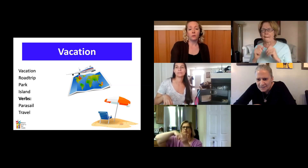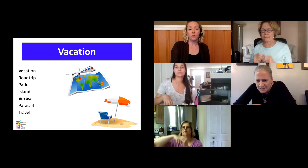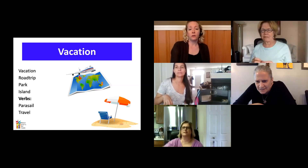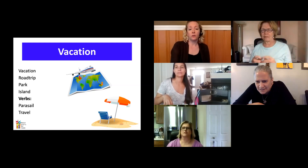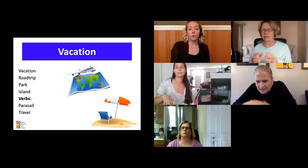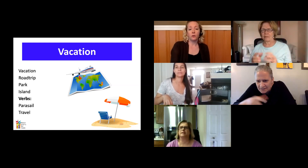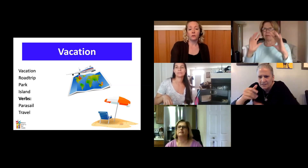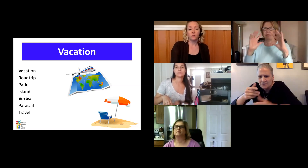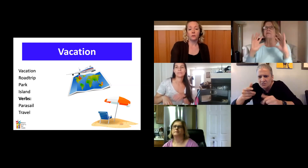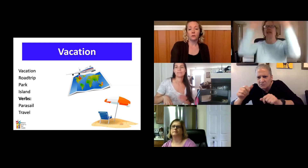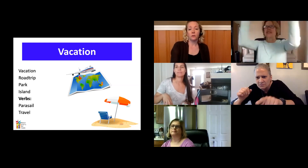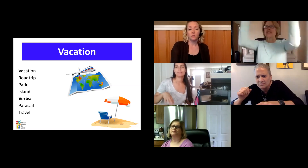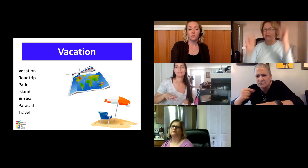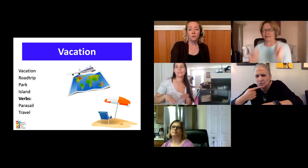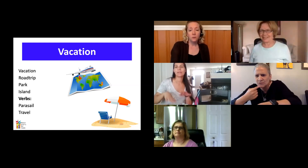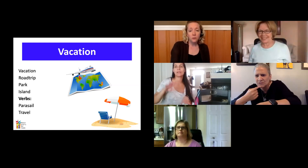parks?